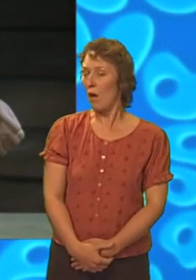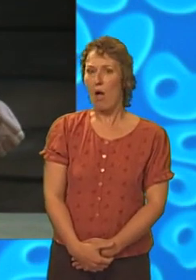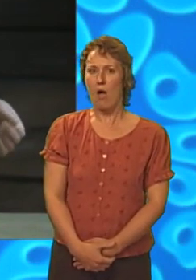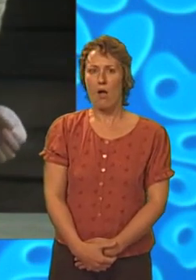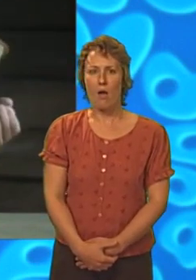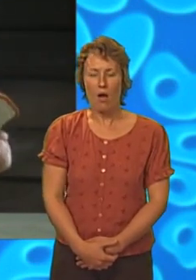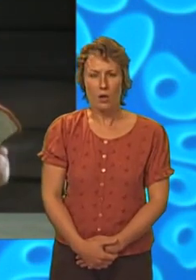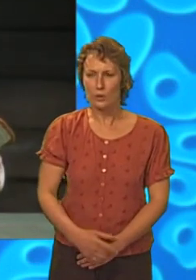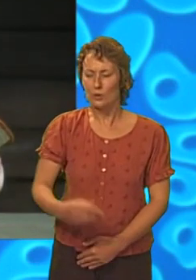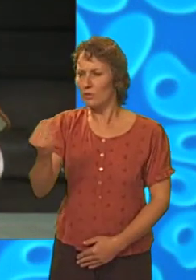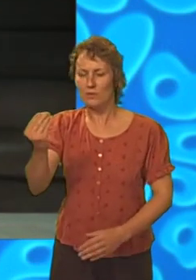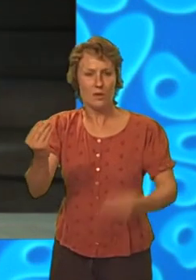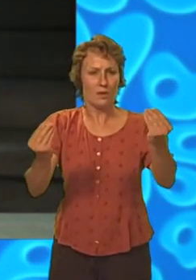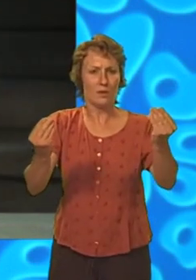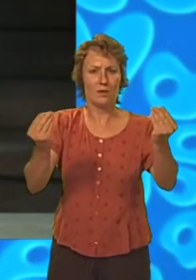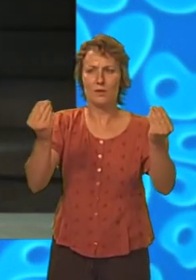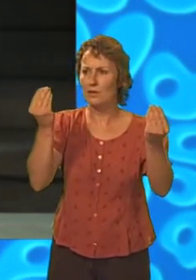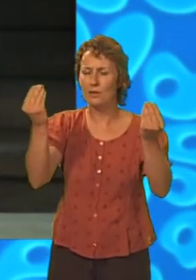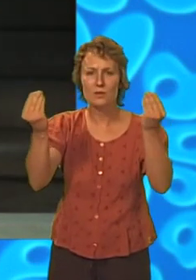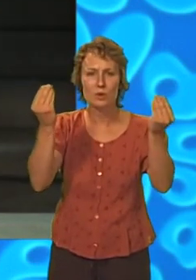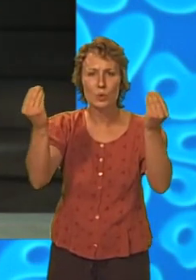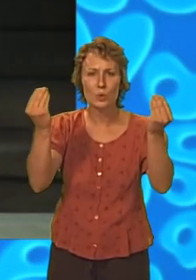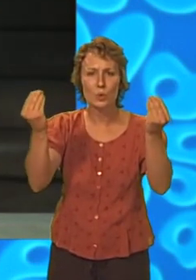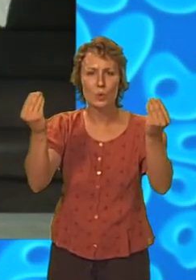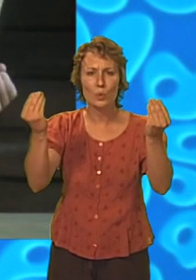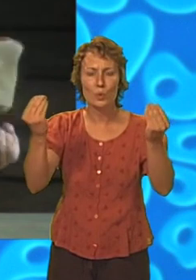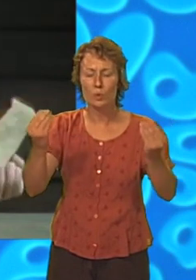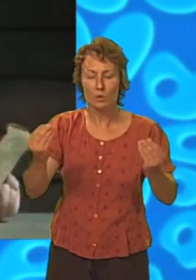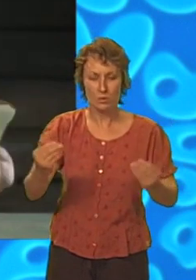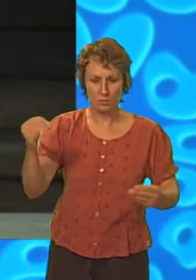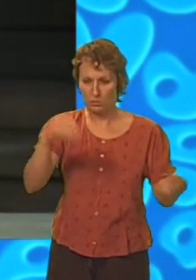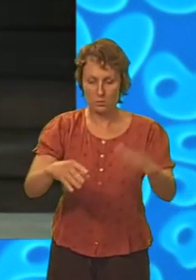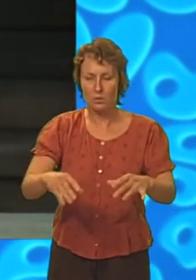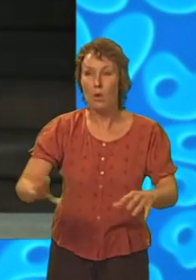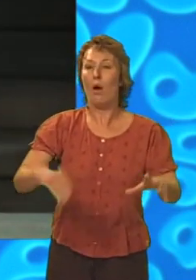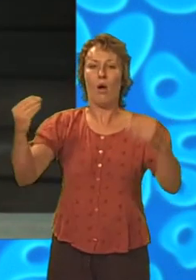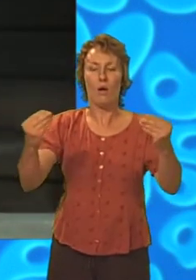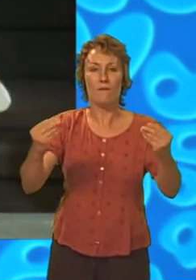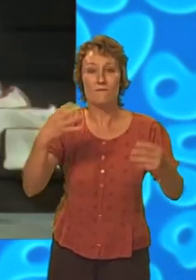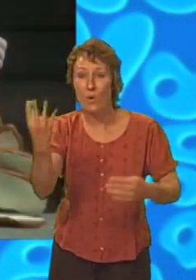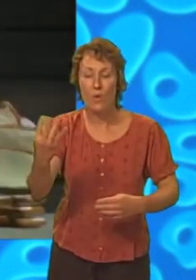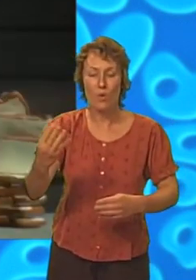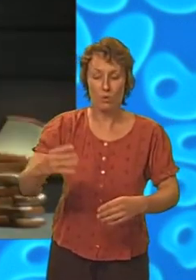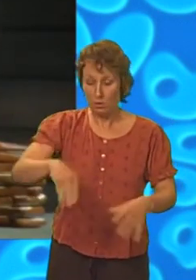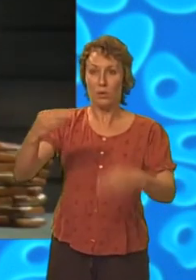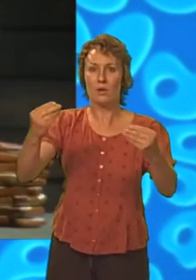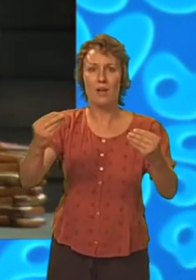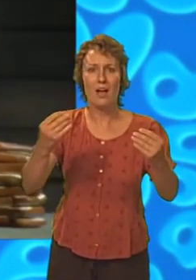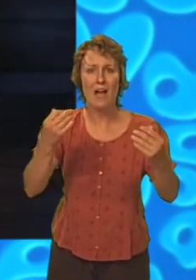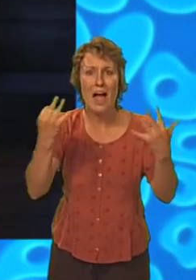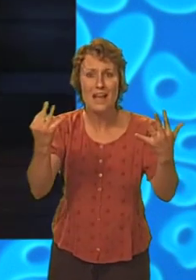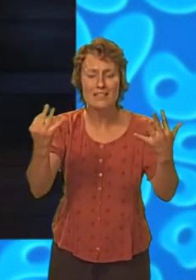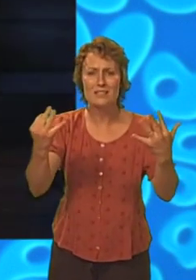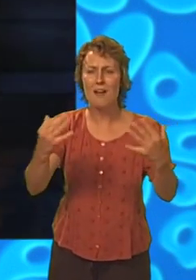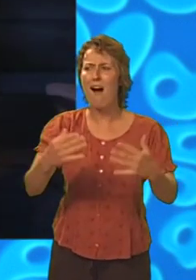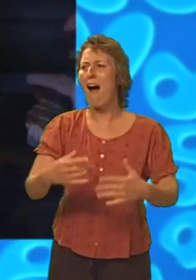Suddenly, it became two slices. Then the two slices became four, then eight. "Oh,